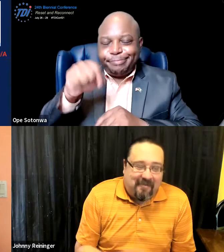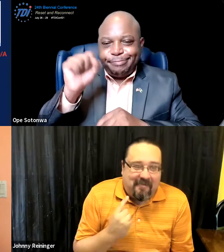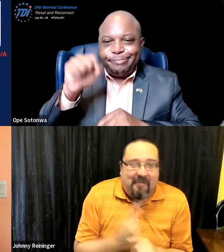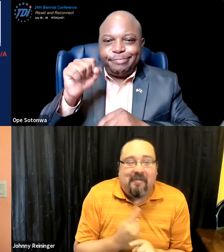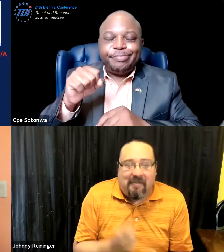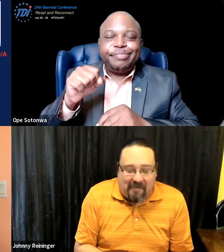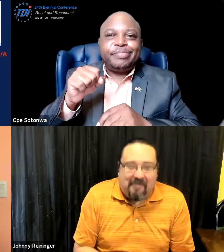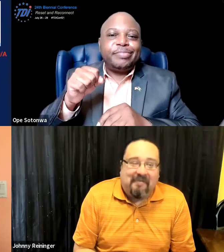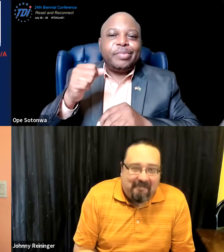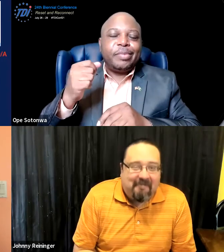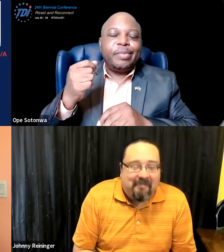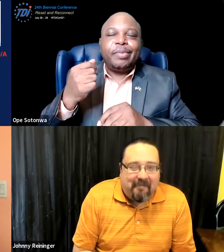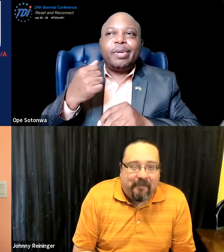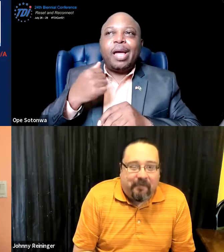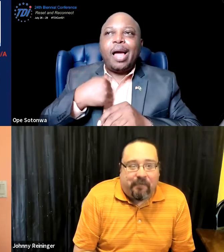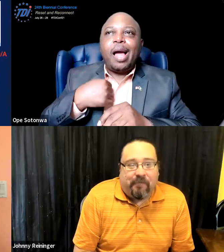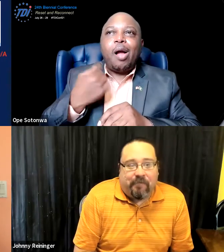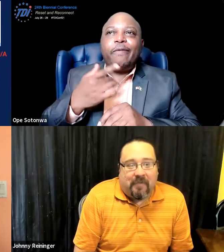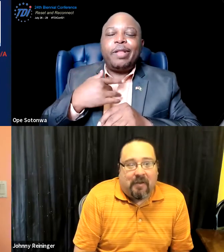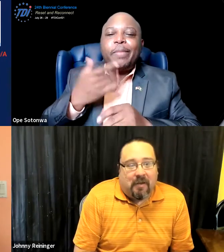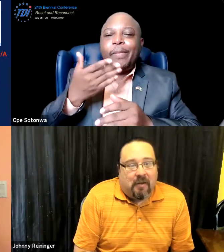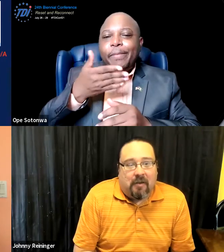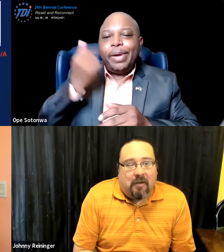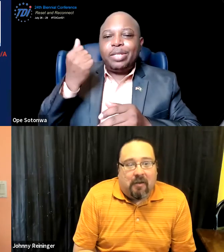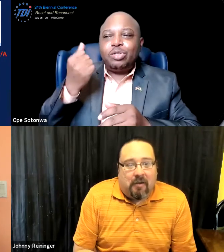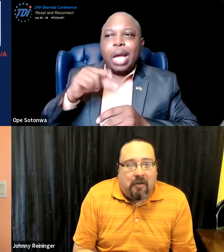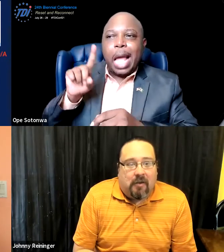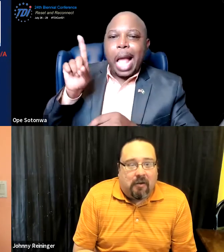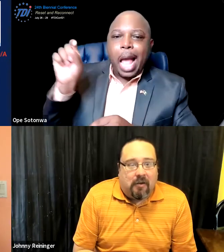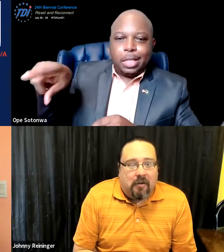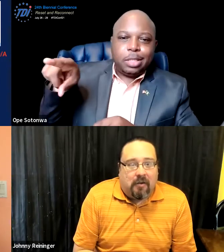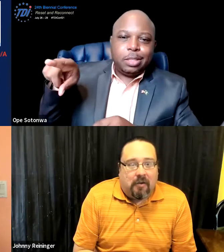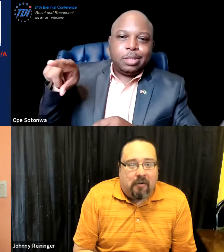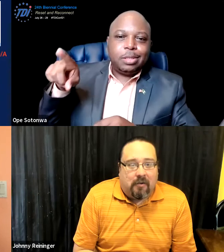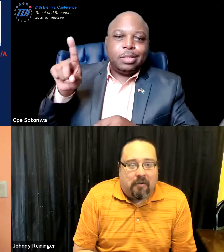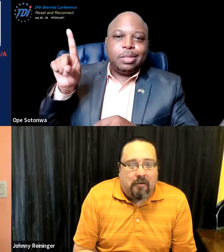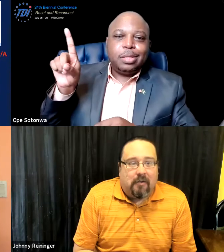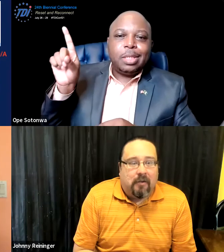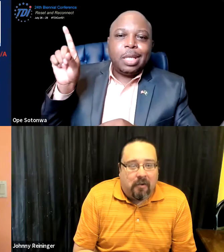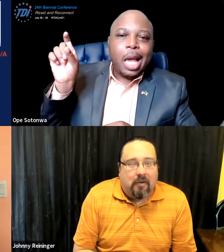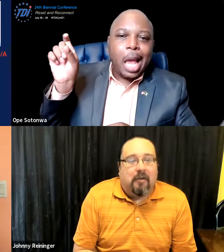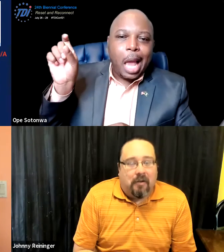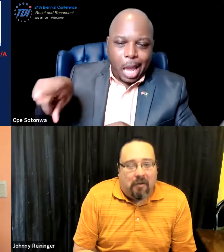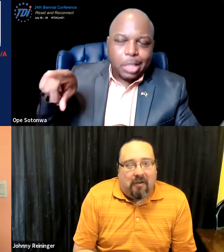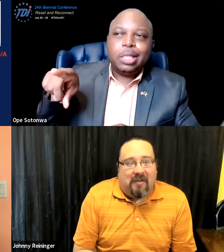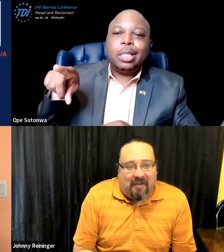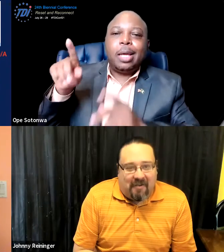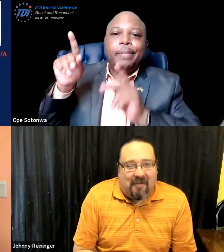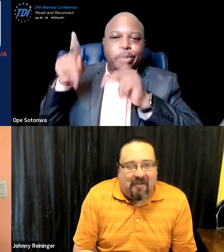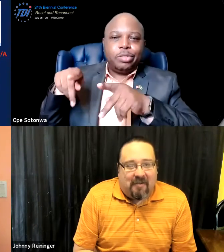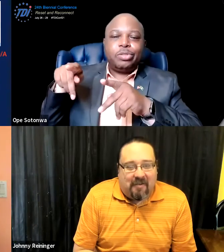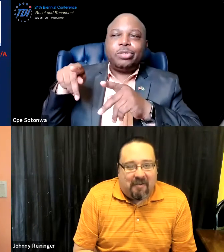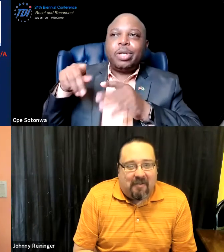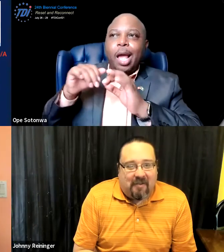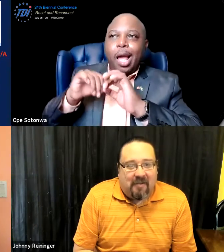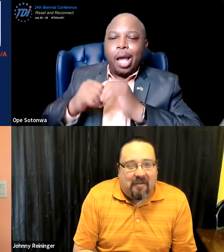assumptions lead to people having the wrong idea about their identity. And I think it's best to ask,